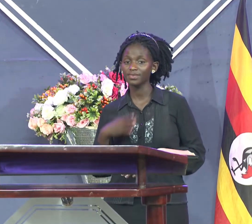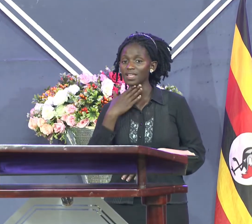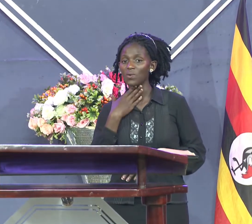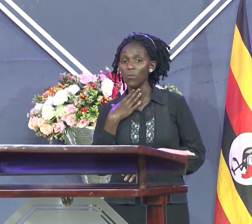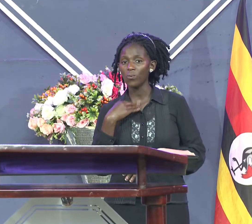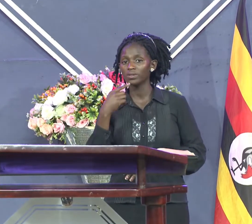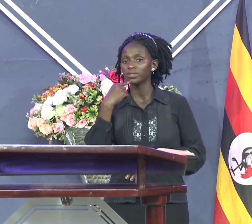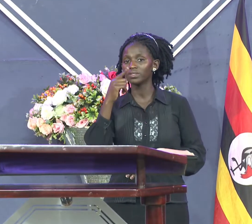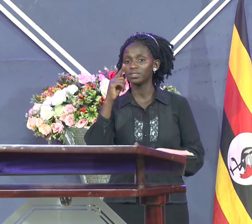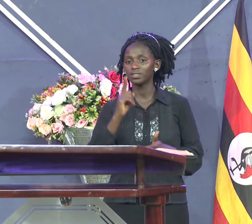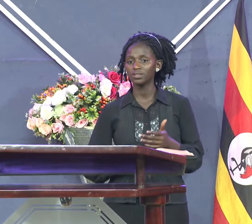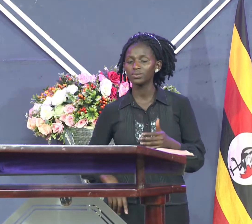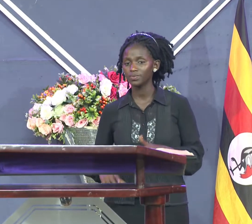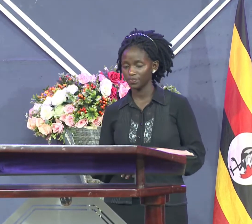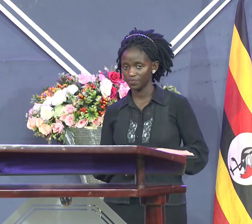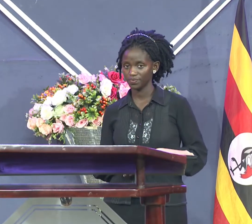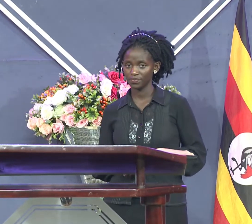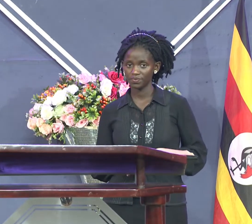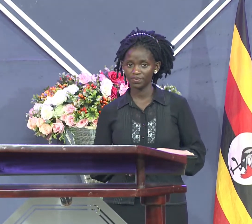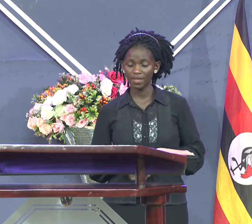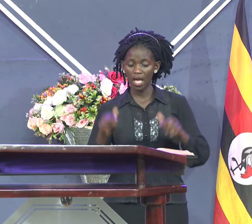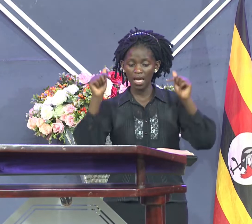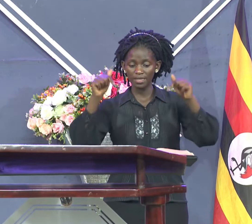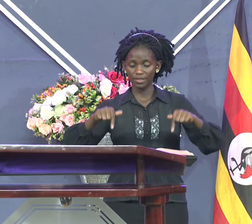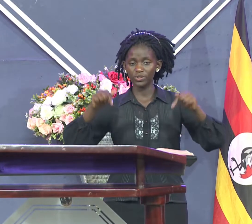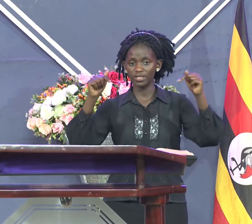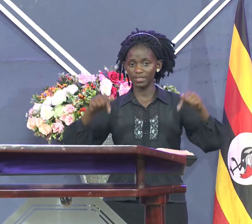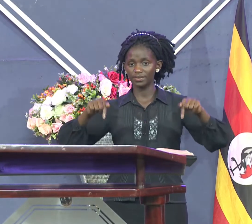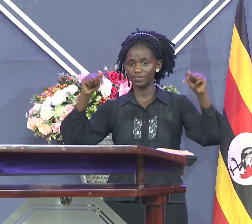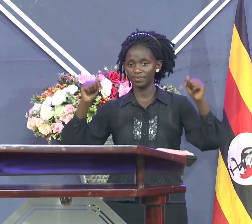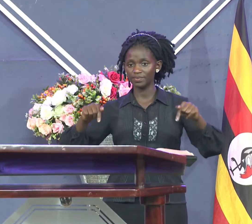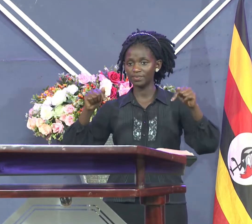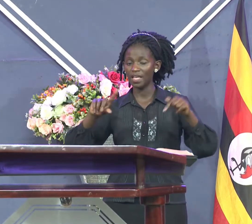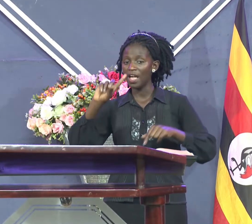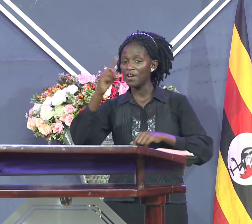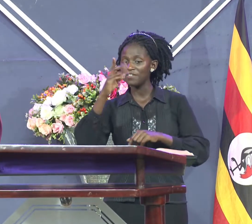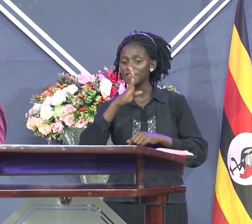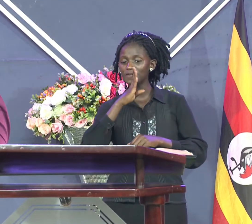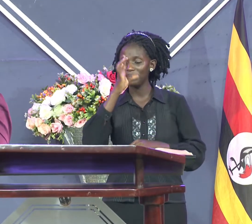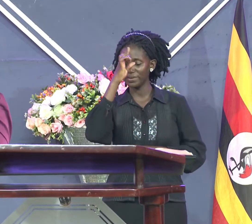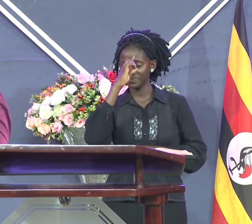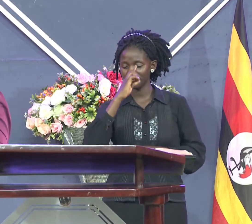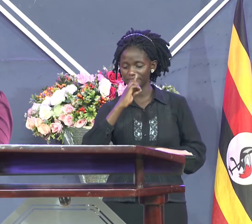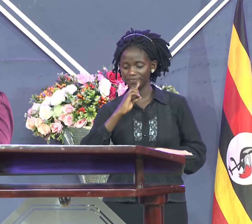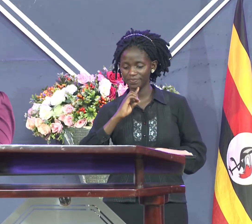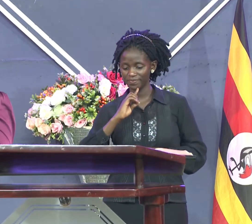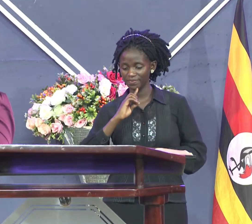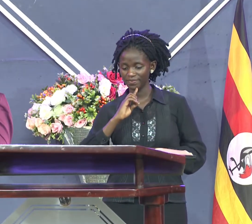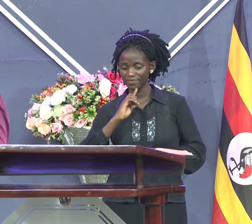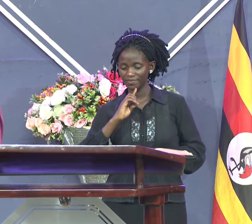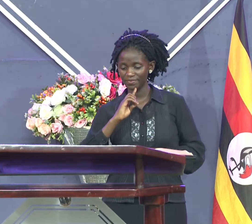Njagala kugamba. I want to speak to you that today, first take a moment